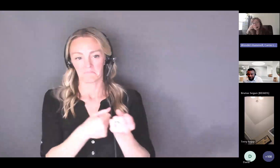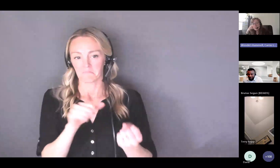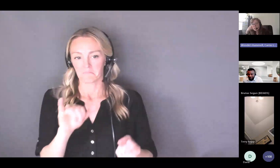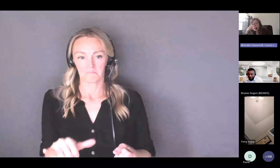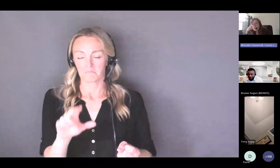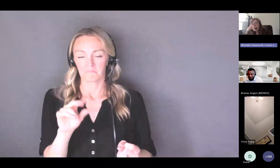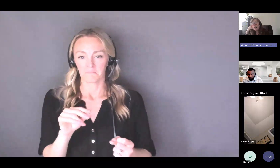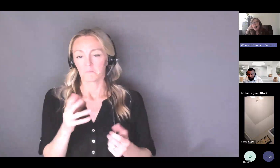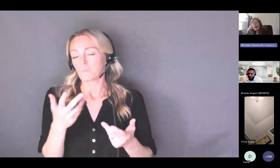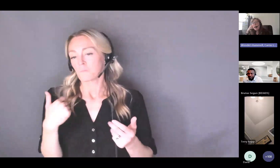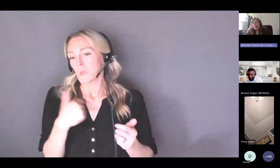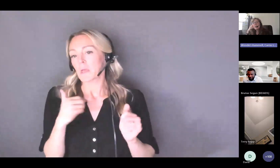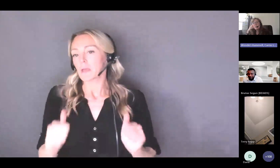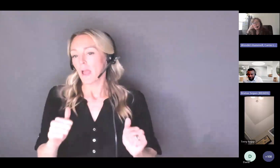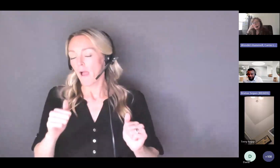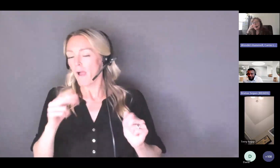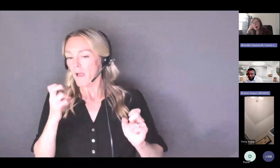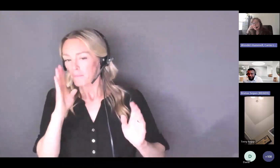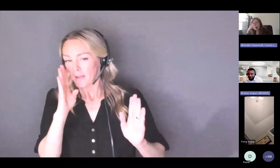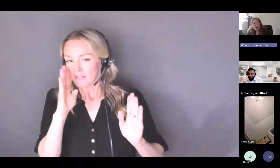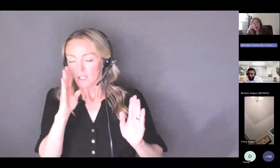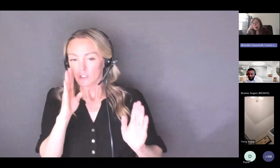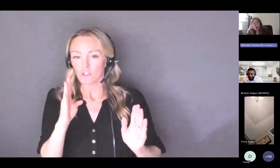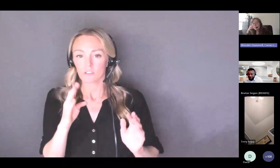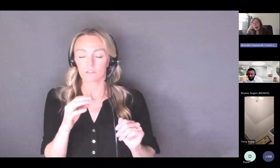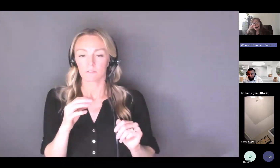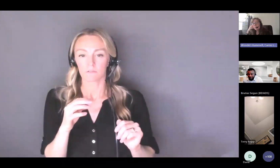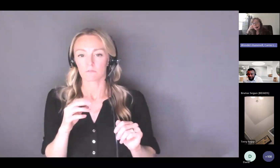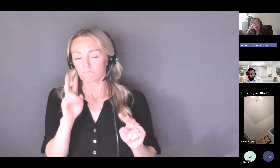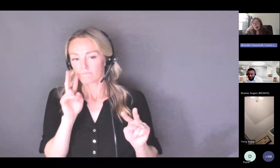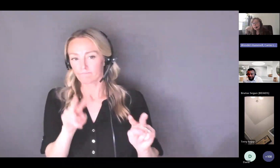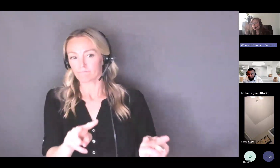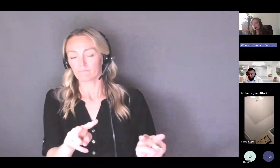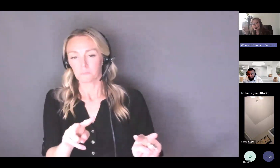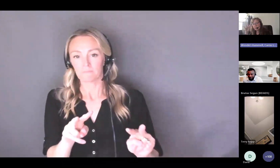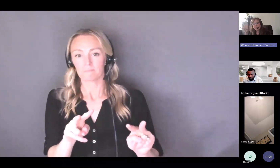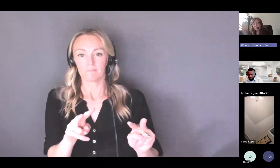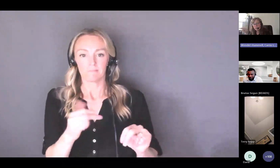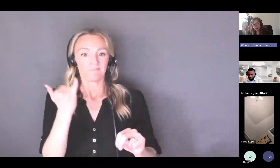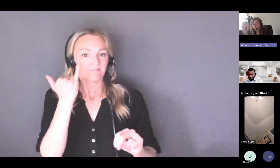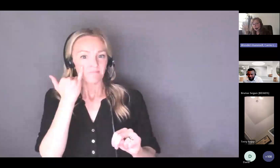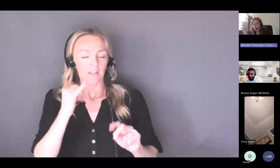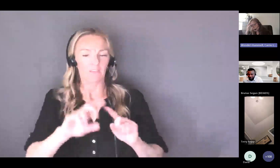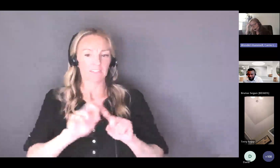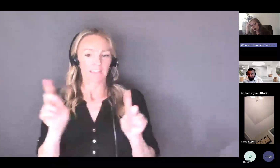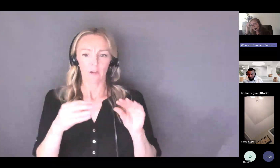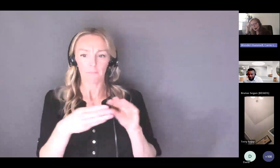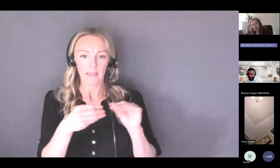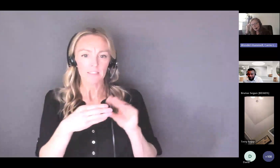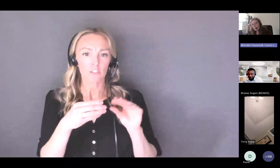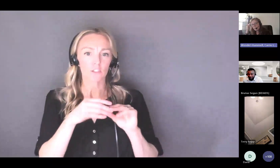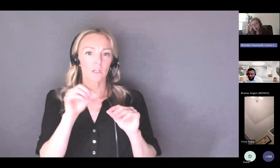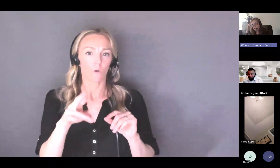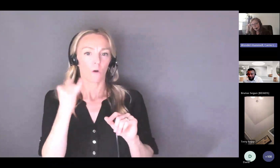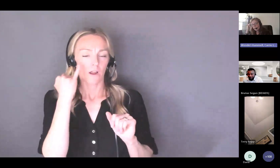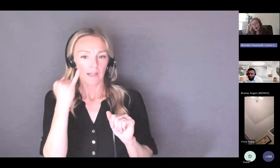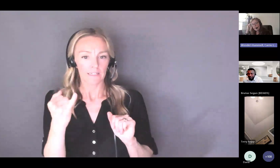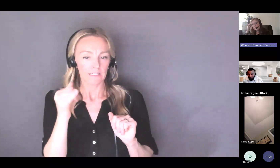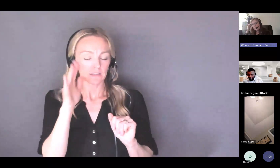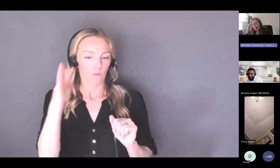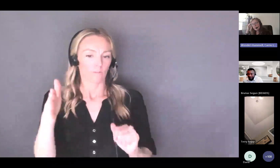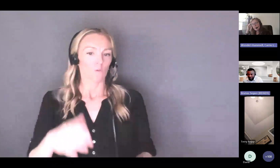pay attention to for if CMS starts to give different messaging or ideas around that in the